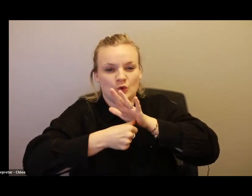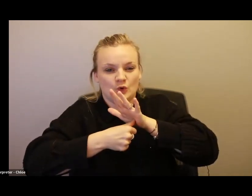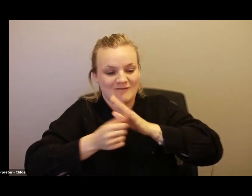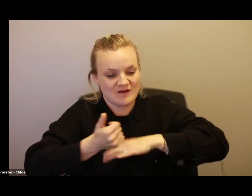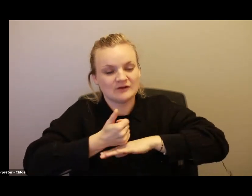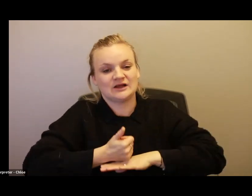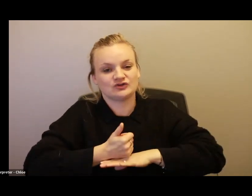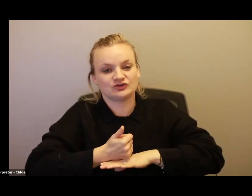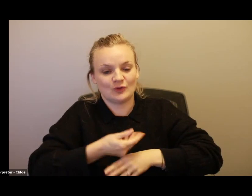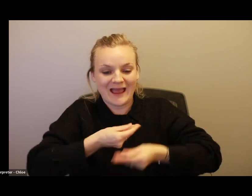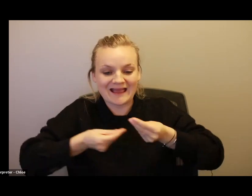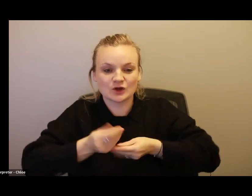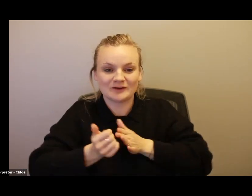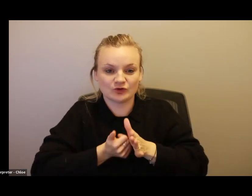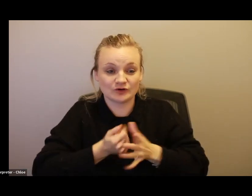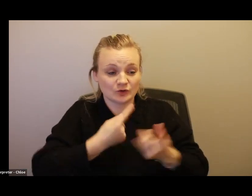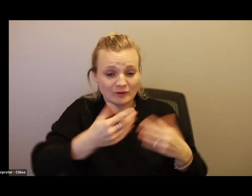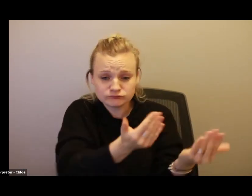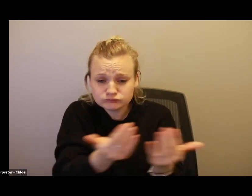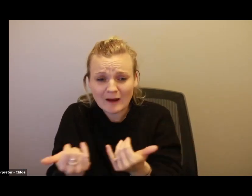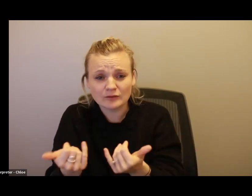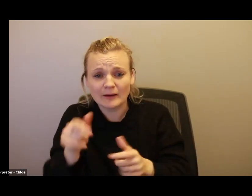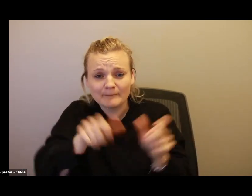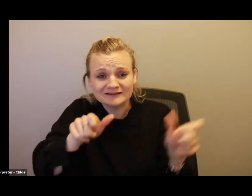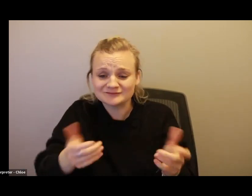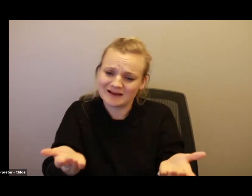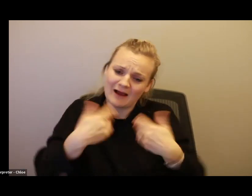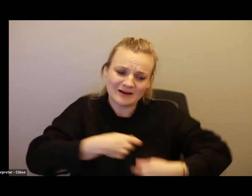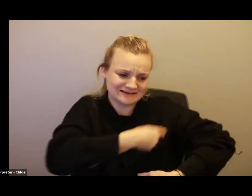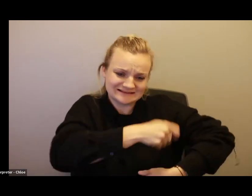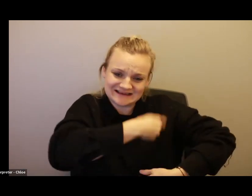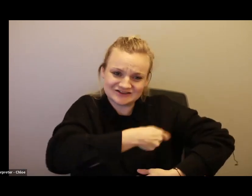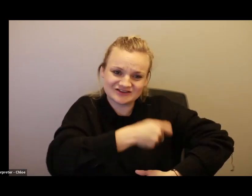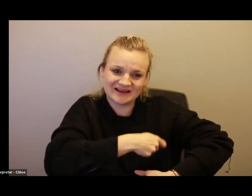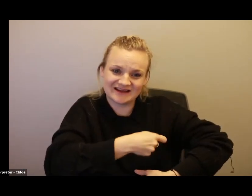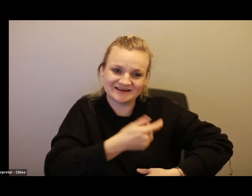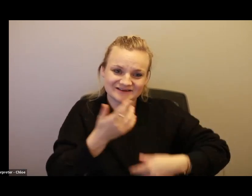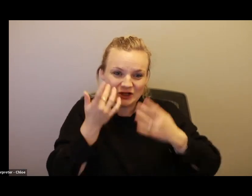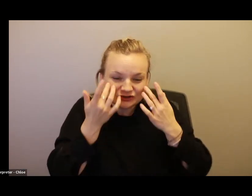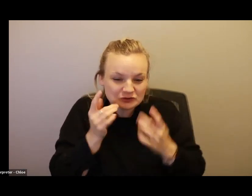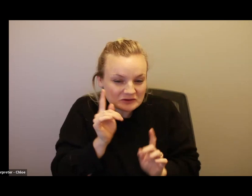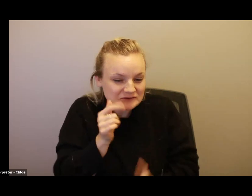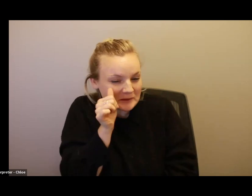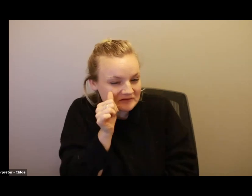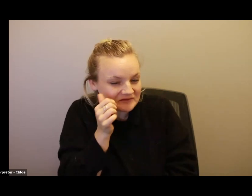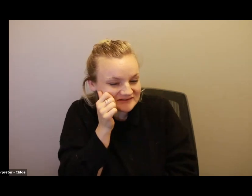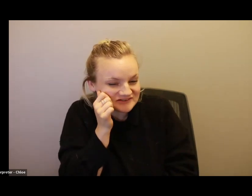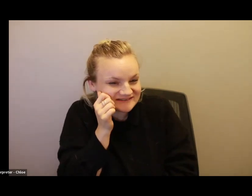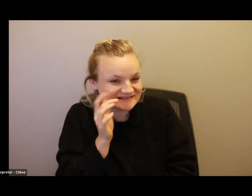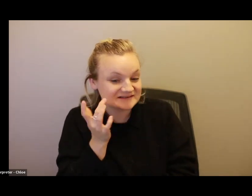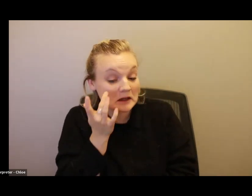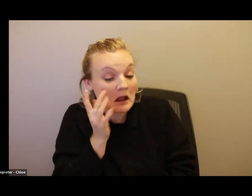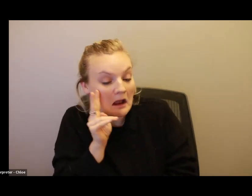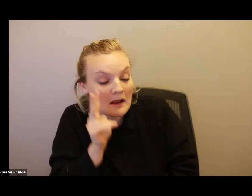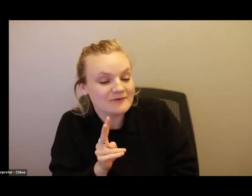Economics tools. And so we welcomed the participants into our kitchen, and we gave them a very sneaky peek